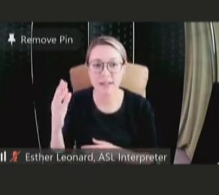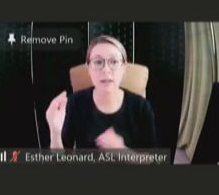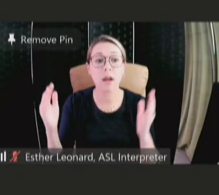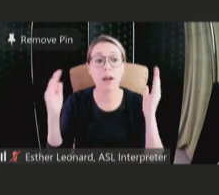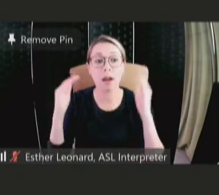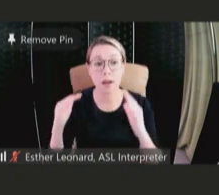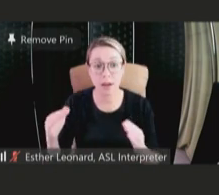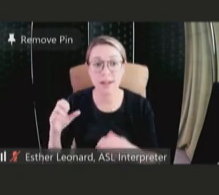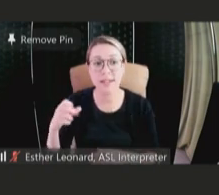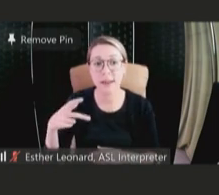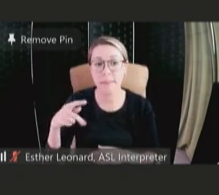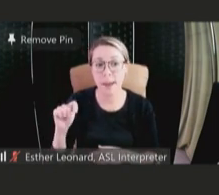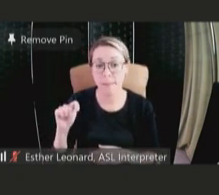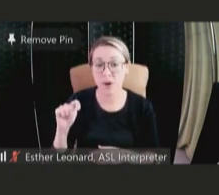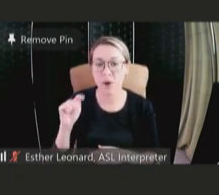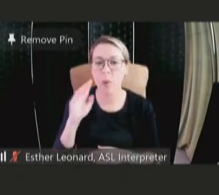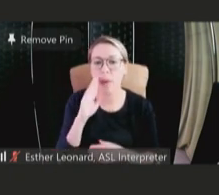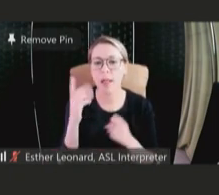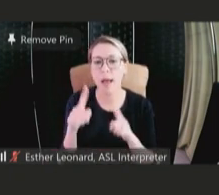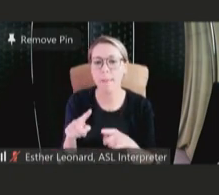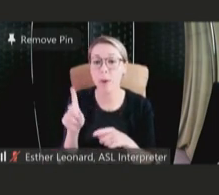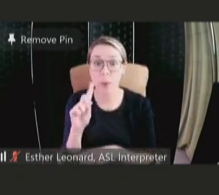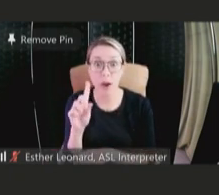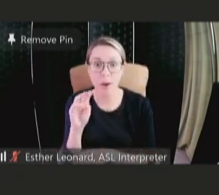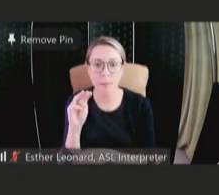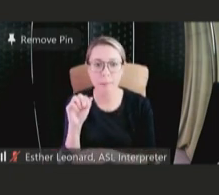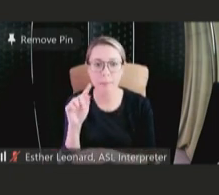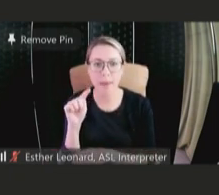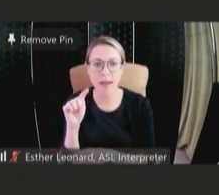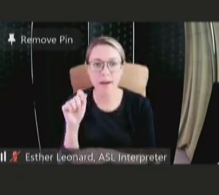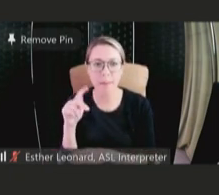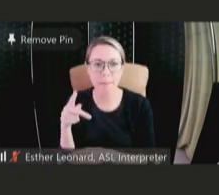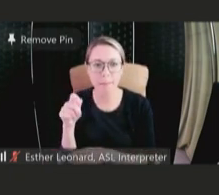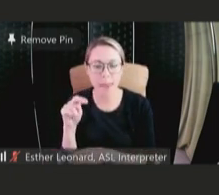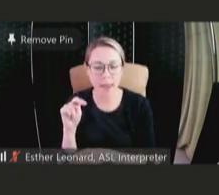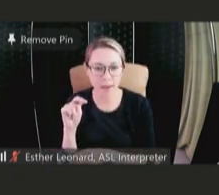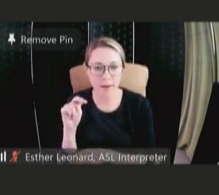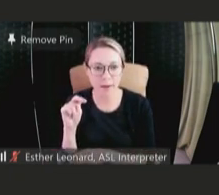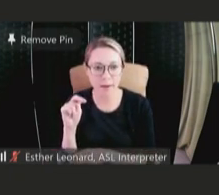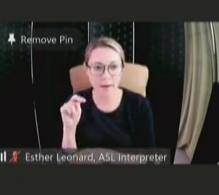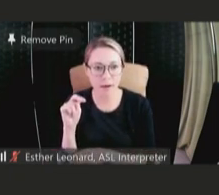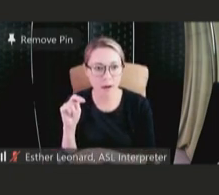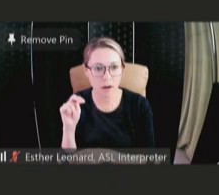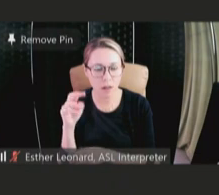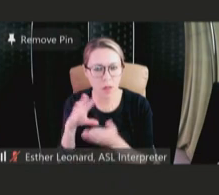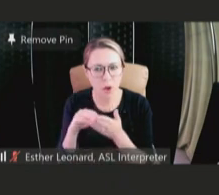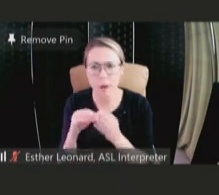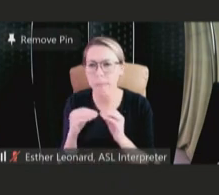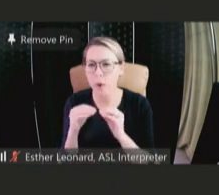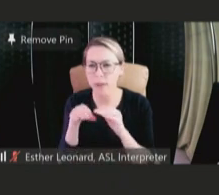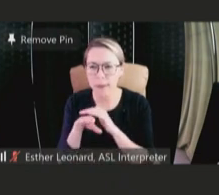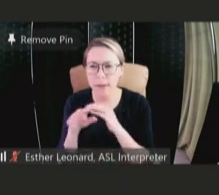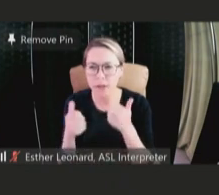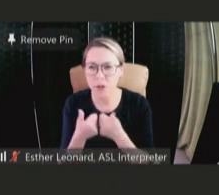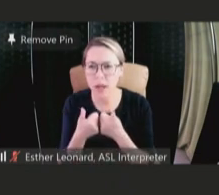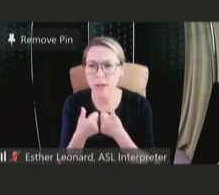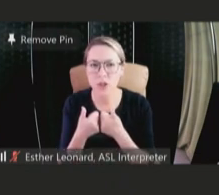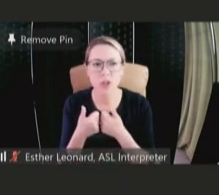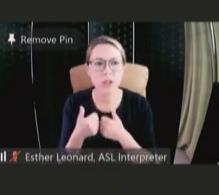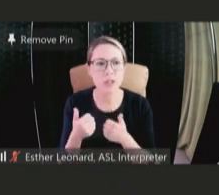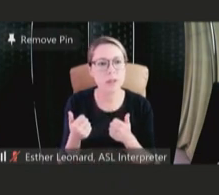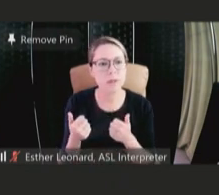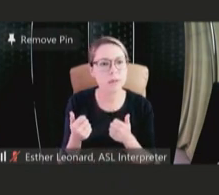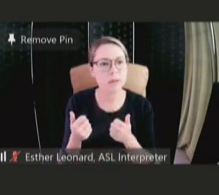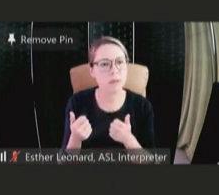September down in Mattapan. So we're learning from some of the accessibility challenges as well as the accessibility wins that took place